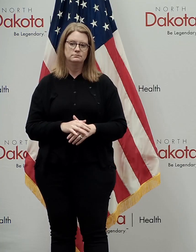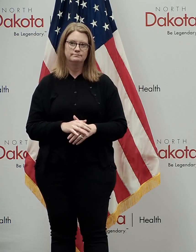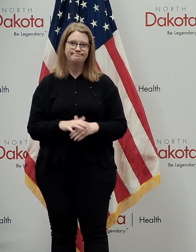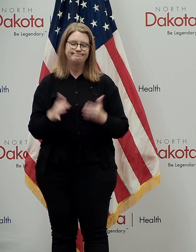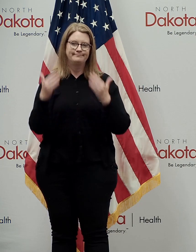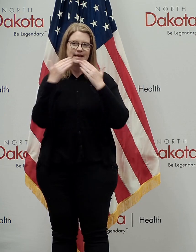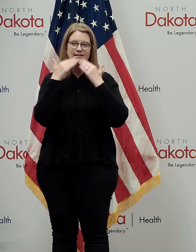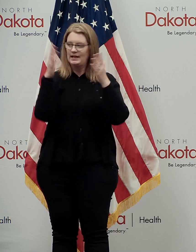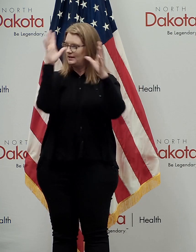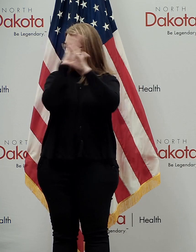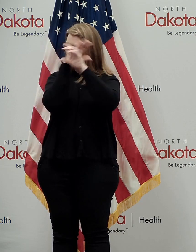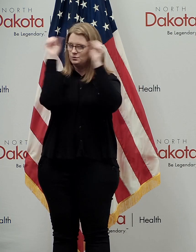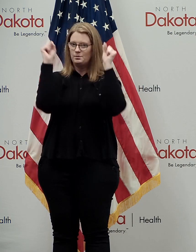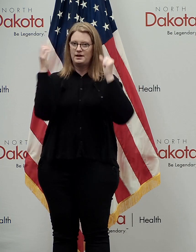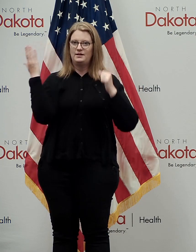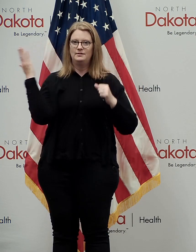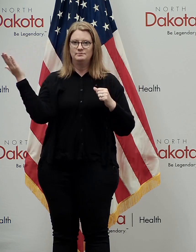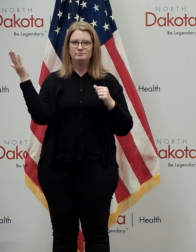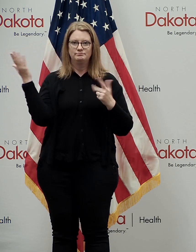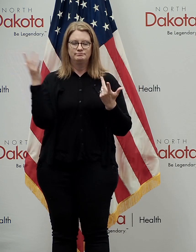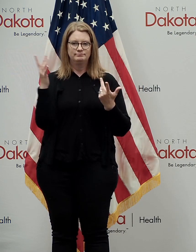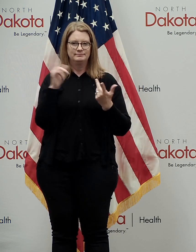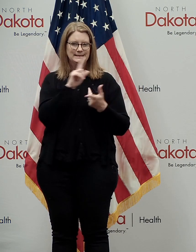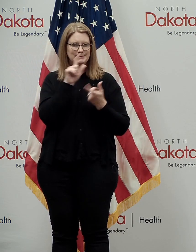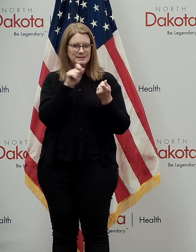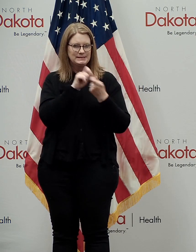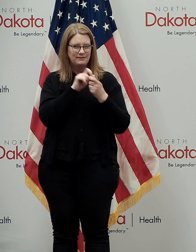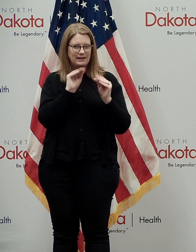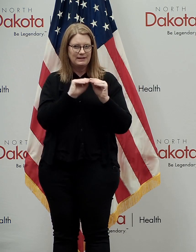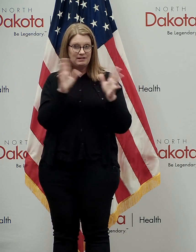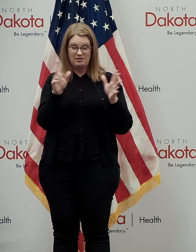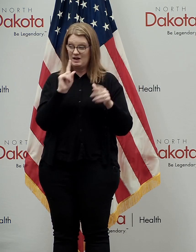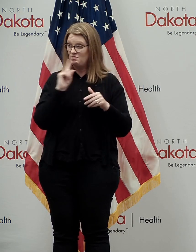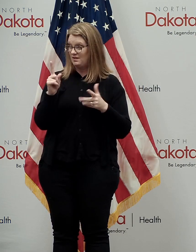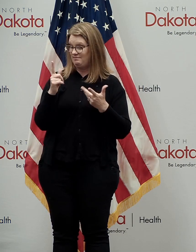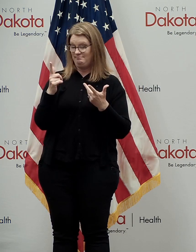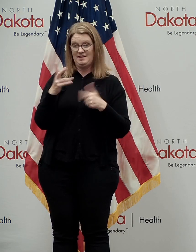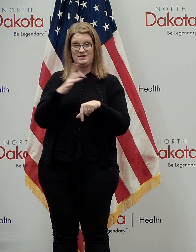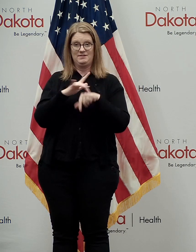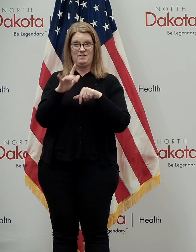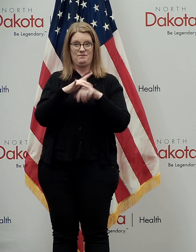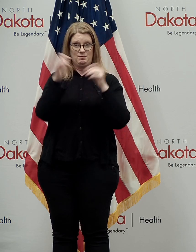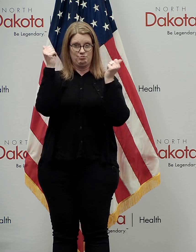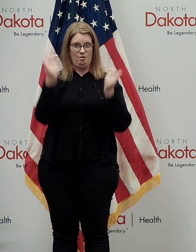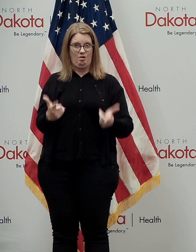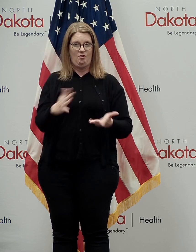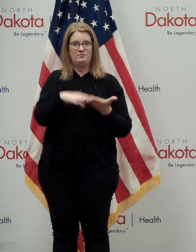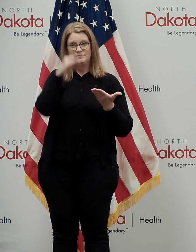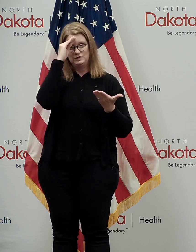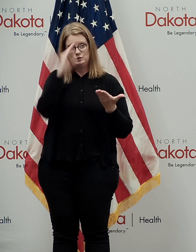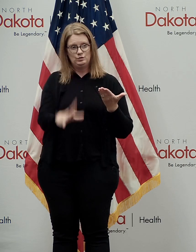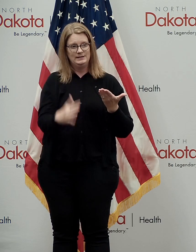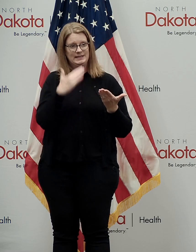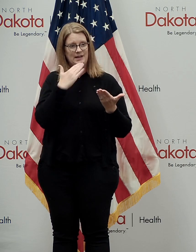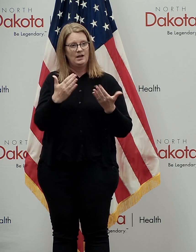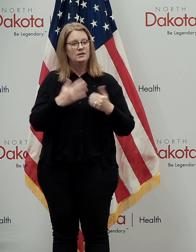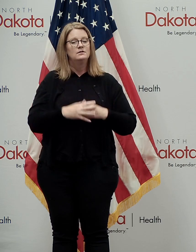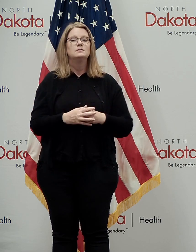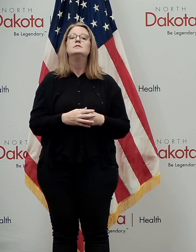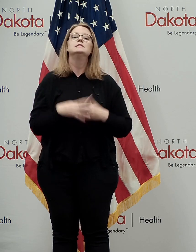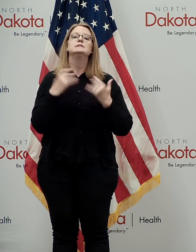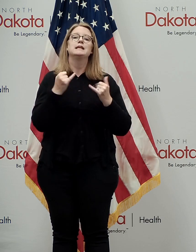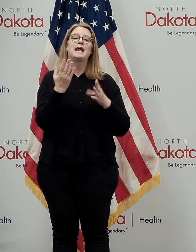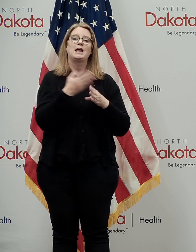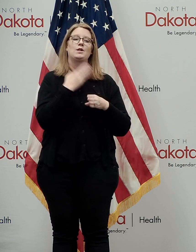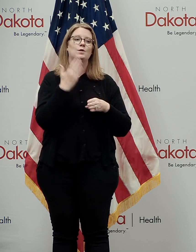Again, thank you, Superintendent, for getting that made available to every student in the state. Thank you. In closing out today,